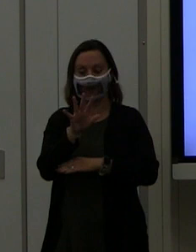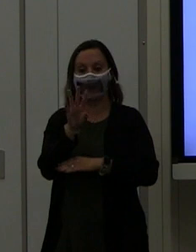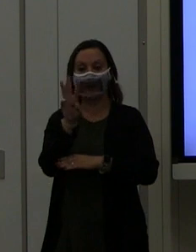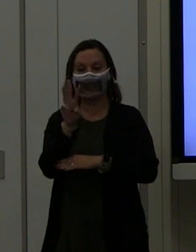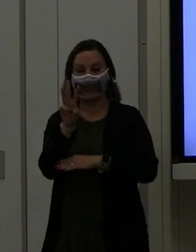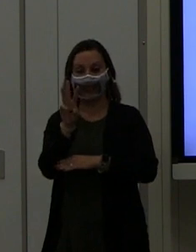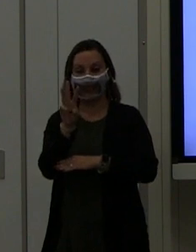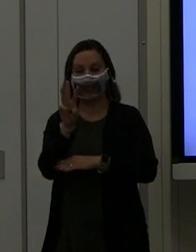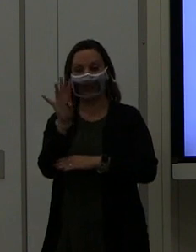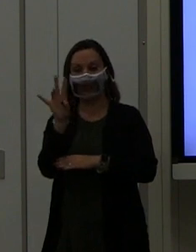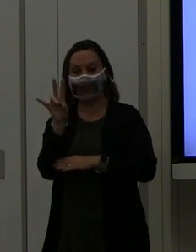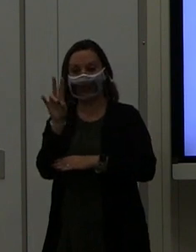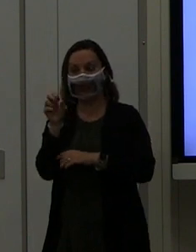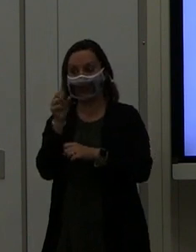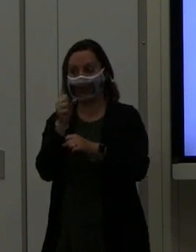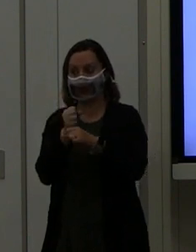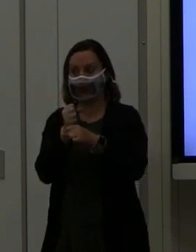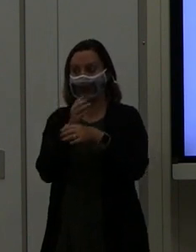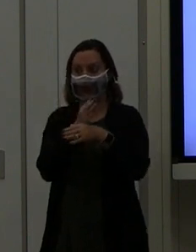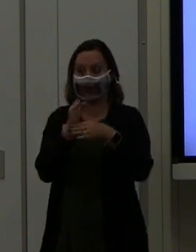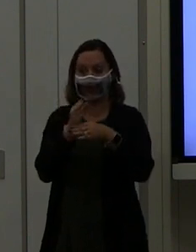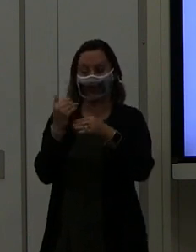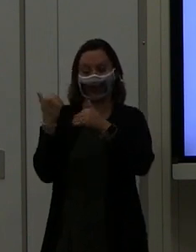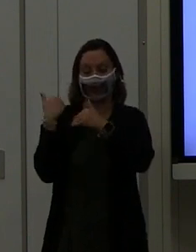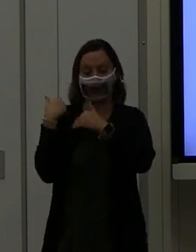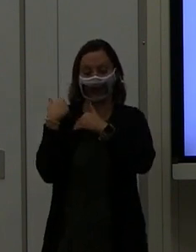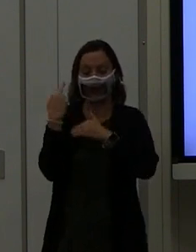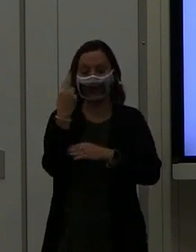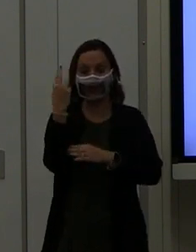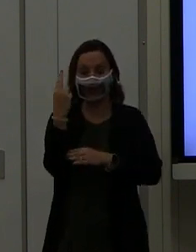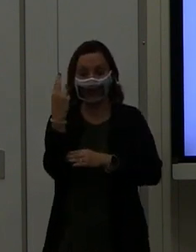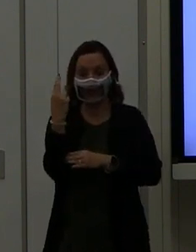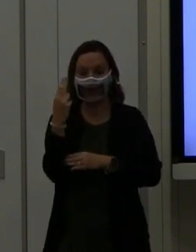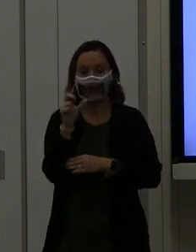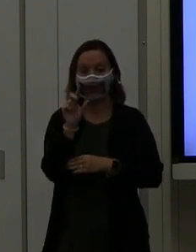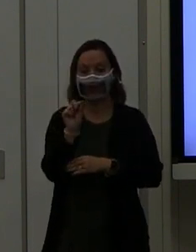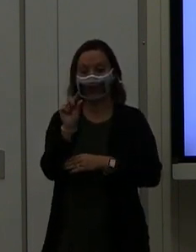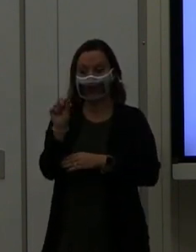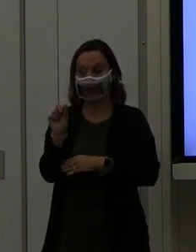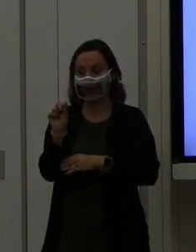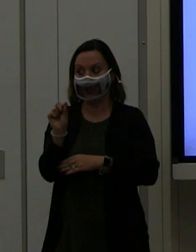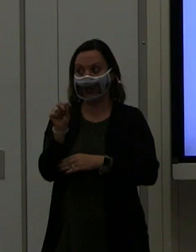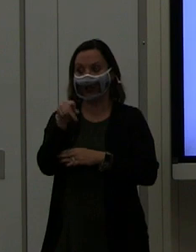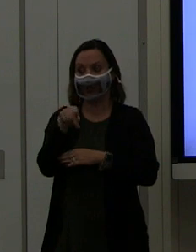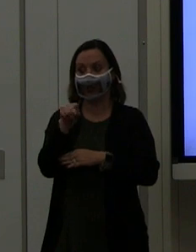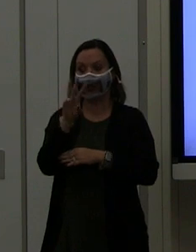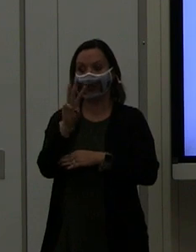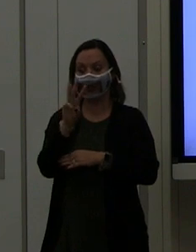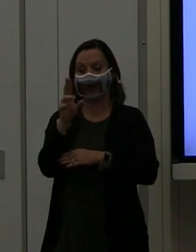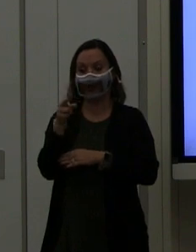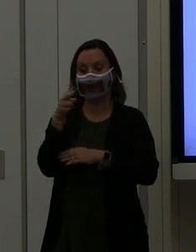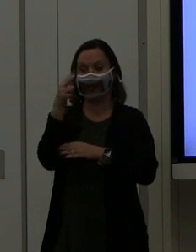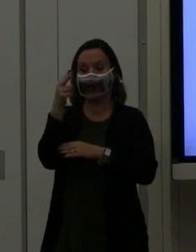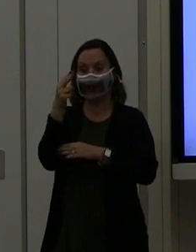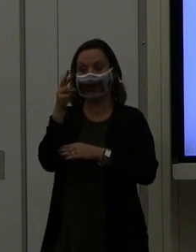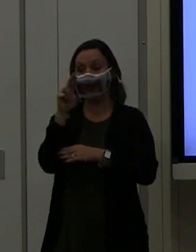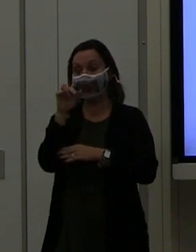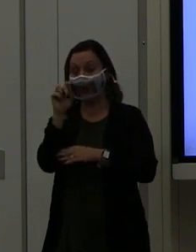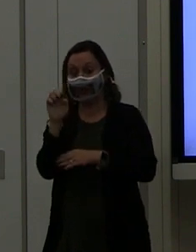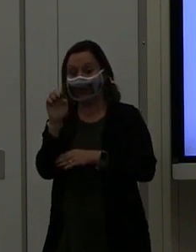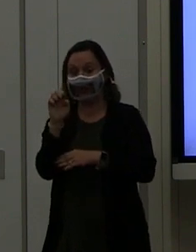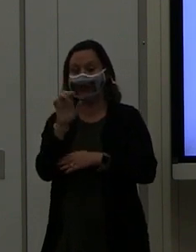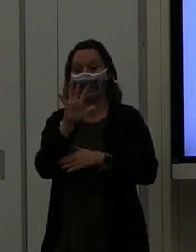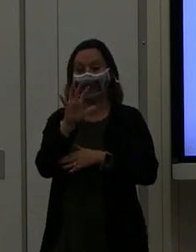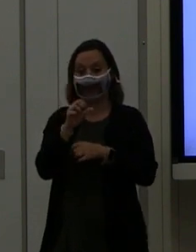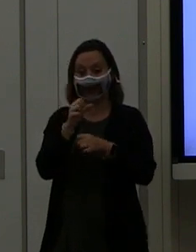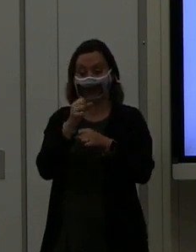4, 5, 6, or 7 year rate is used by DESE for accountability purposes. In 2020, the Parkway's highest rate was the 5 year rate.